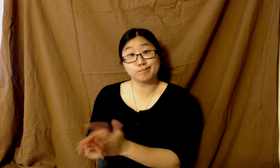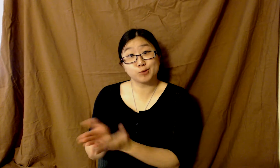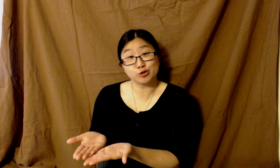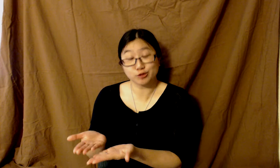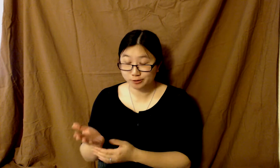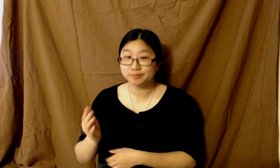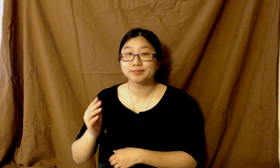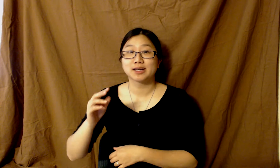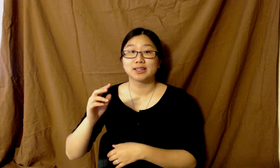YouTube.